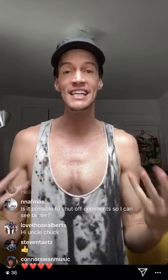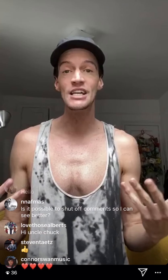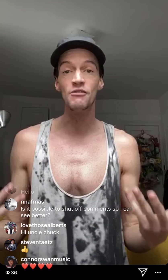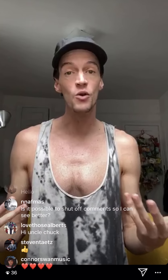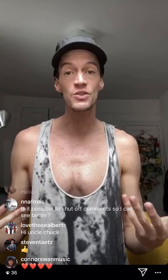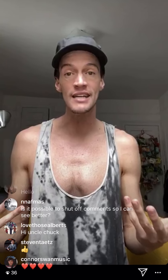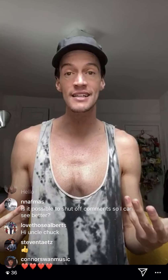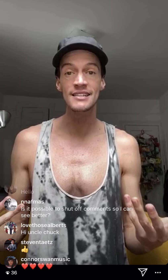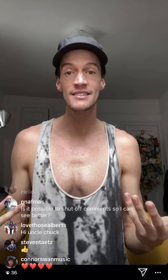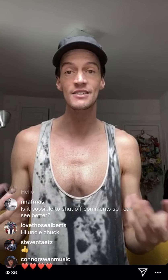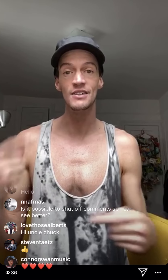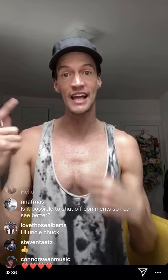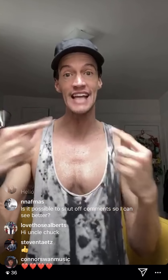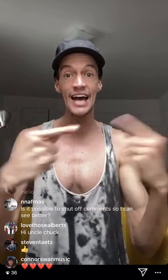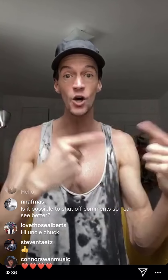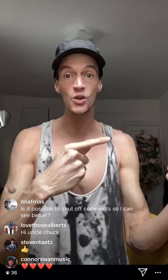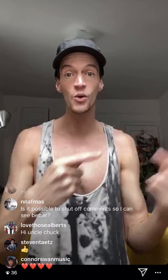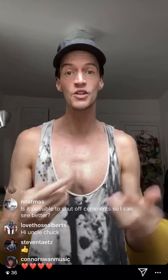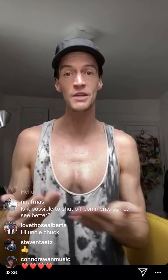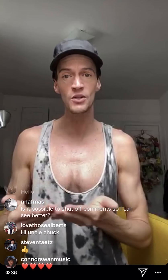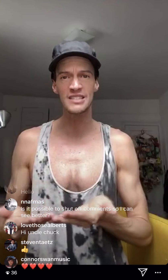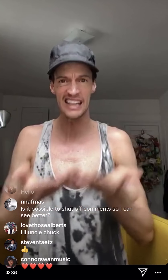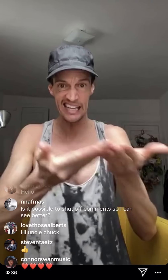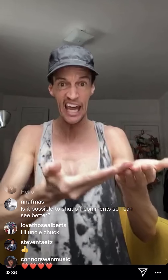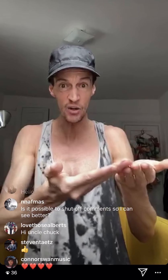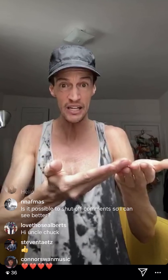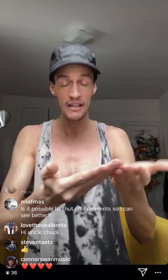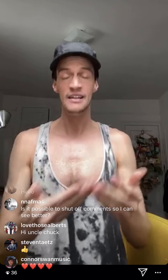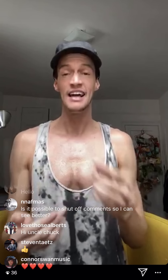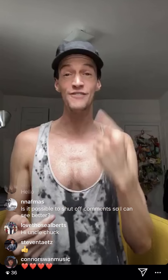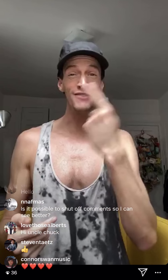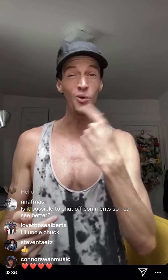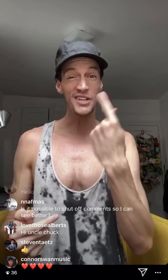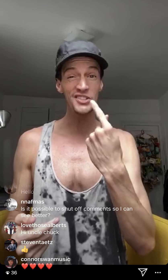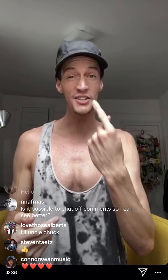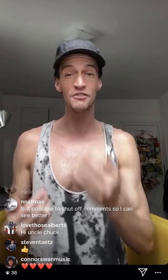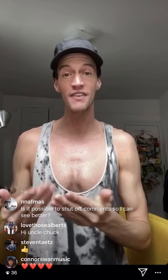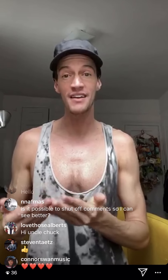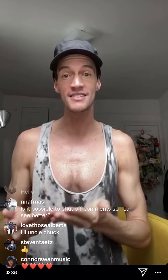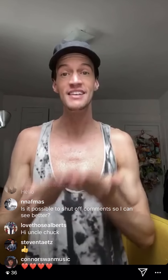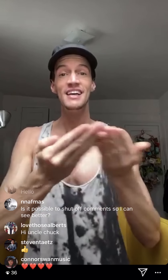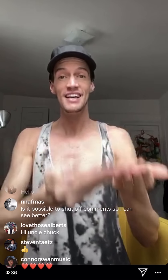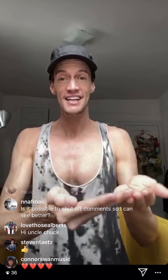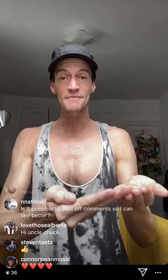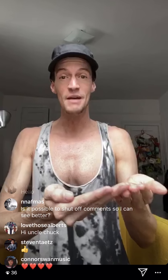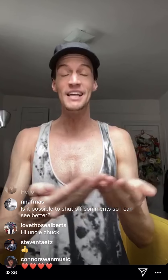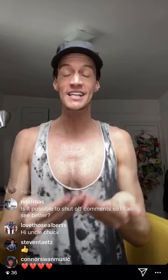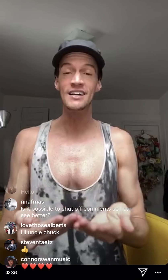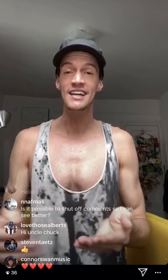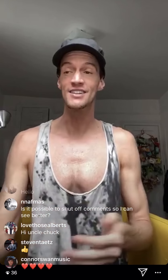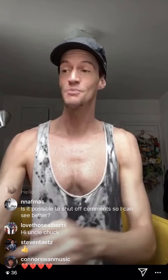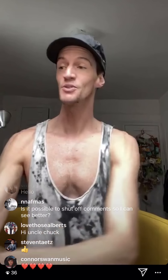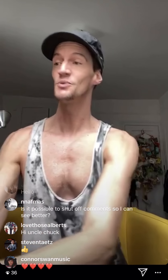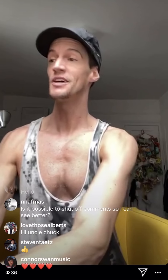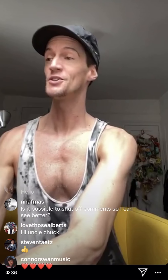full sentence to add all the words, but you could just say carry. And if you have a question on your face, maybe in context, the person would understand